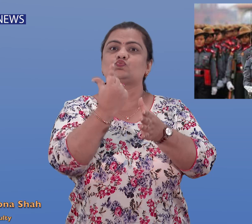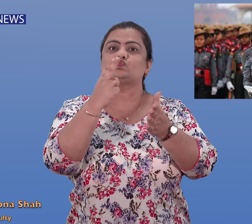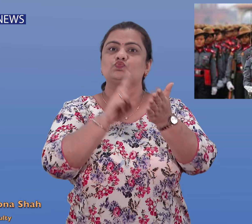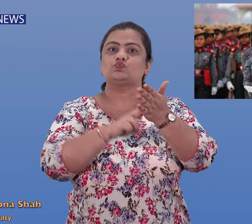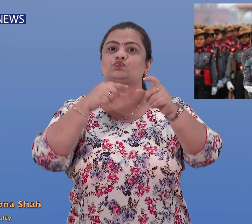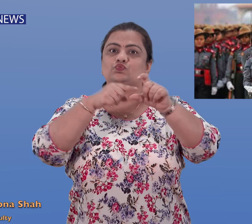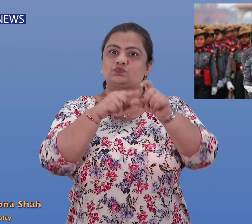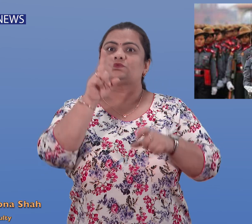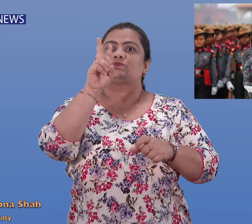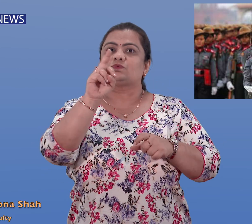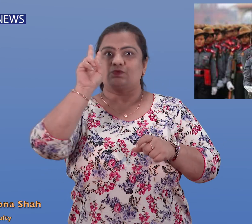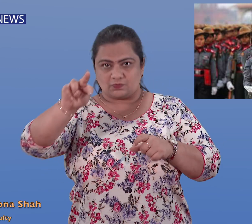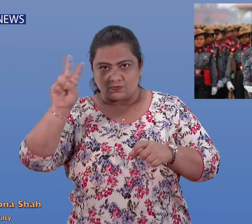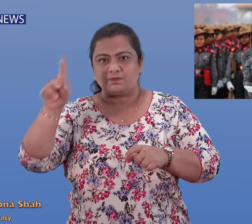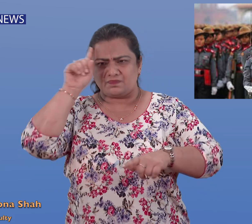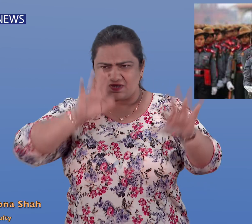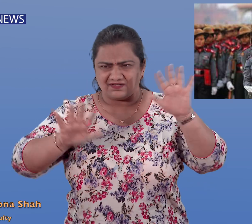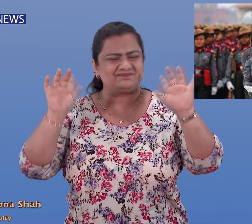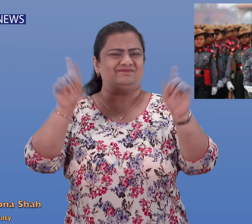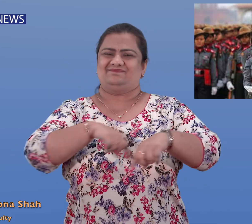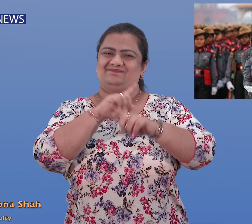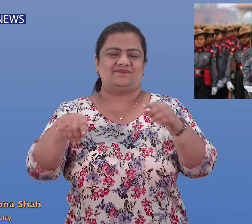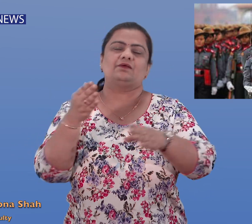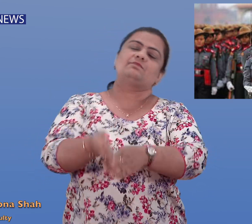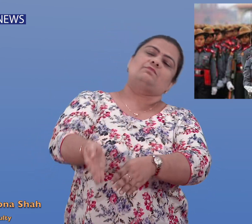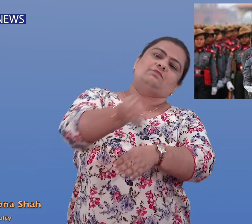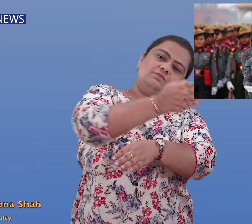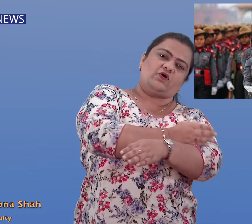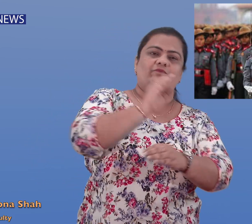RIMC instead of waiting till June 2022.